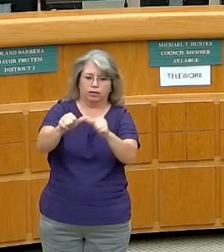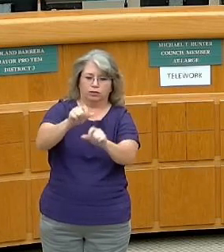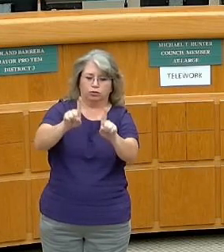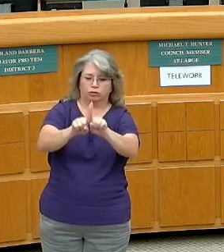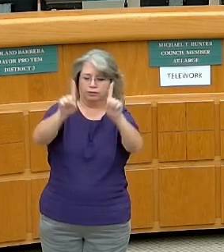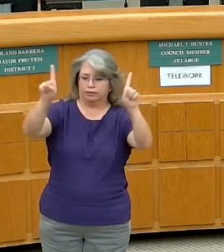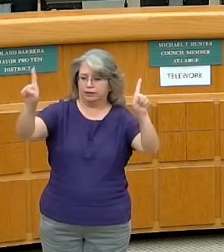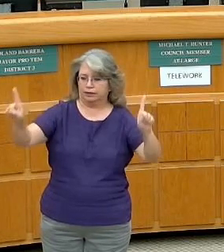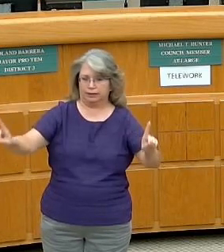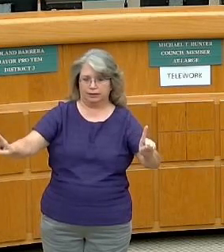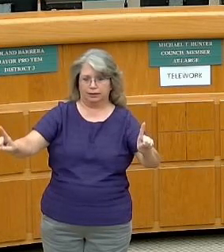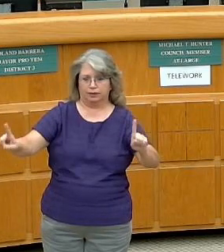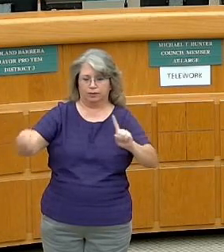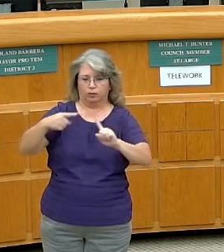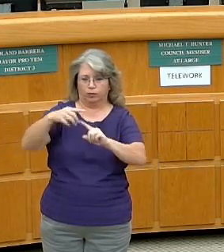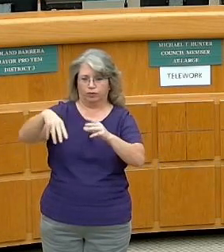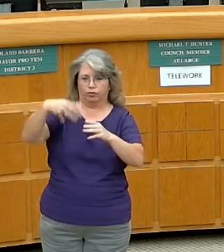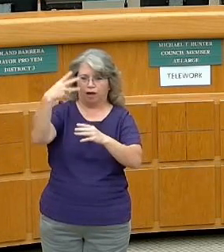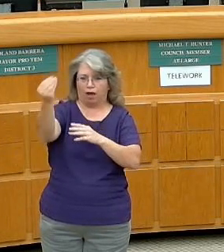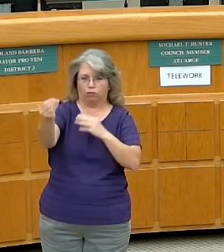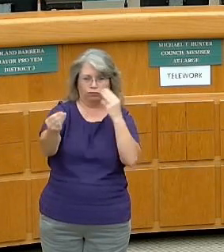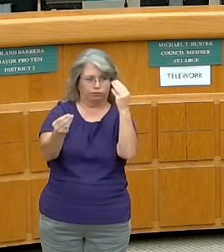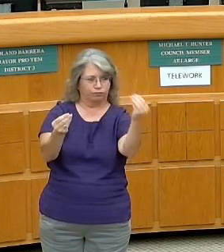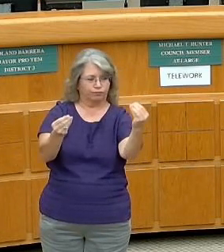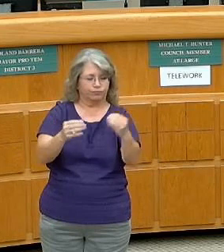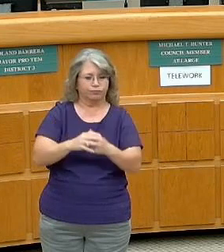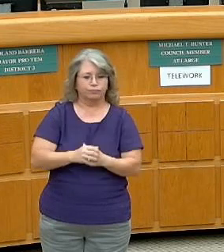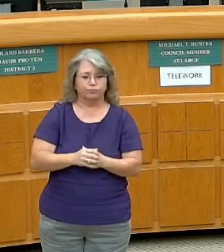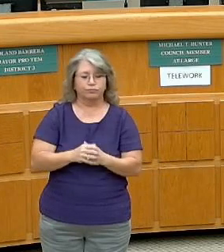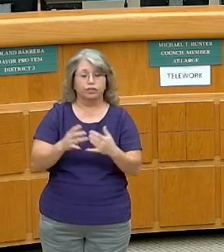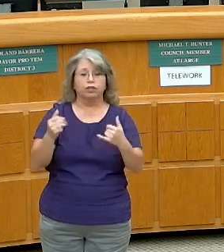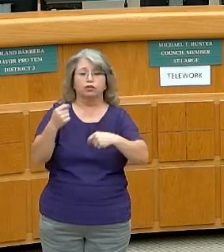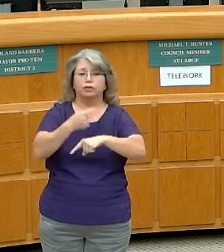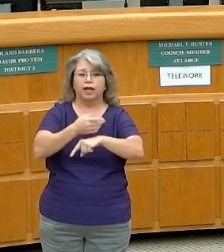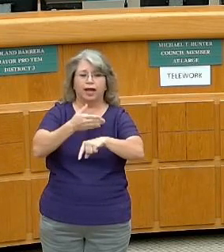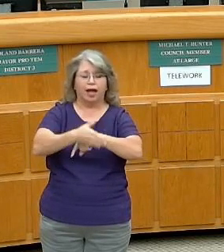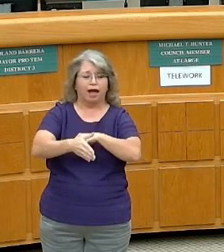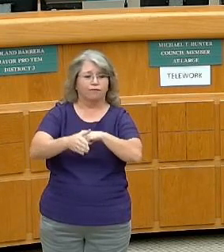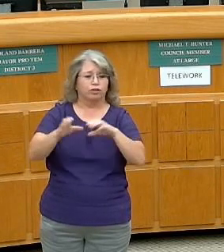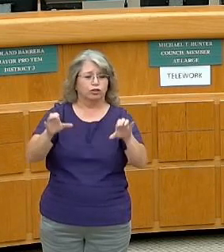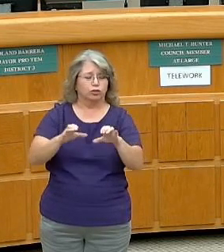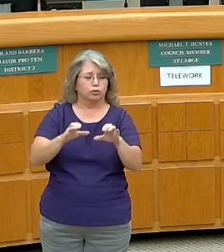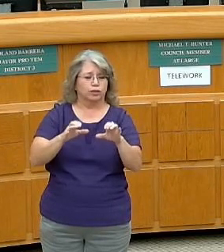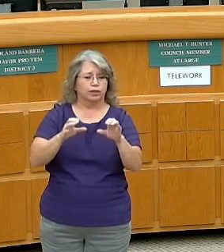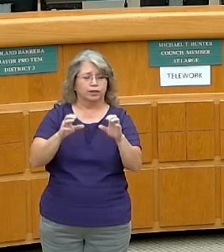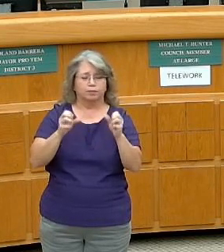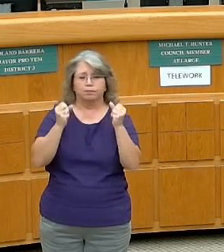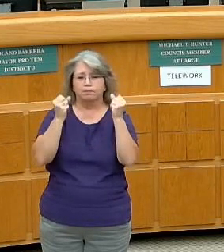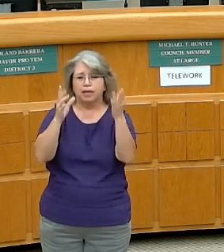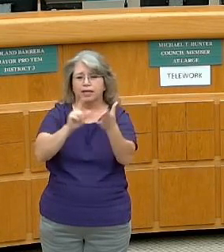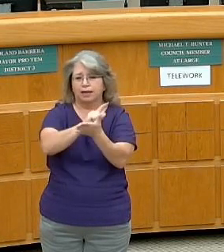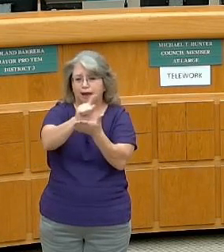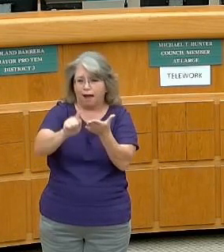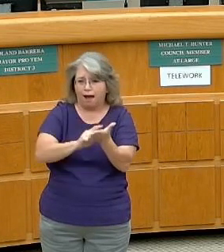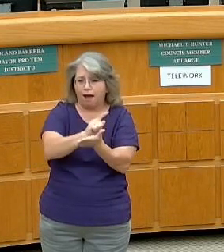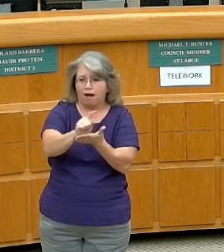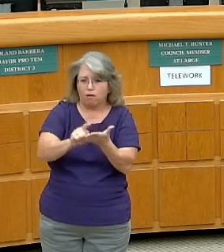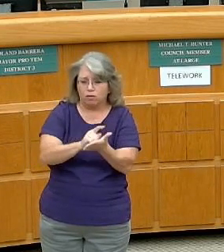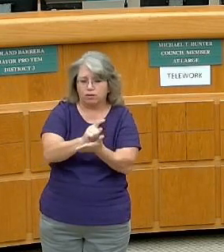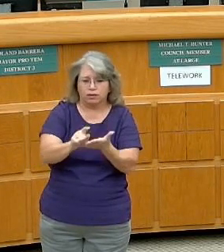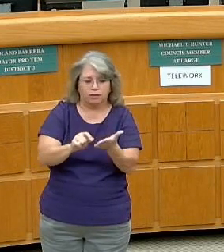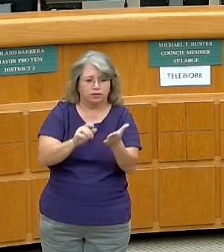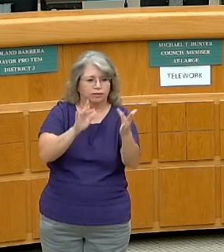out. Today, the Health District is reporting that after conducting extensive hours of contact investigations and